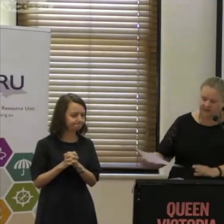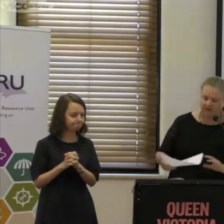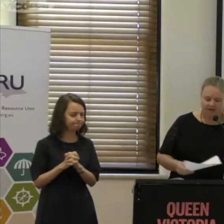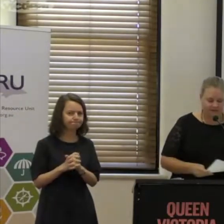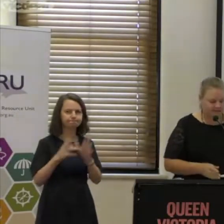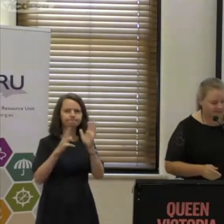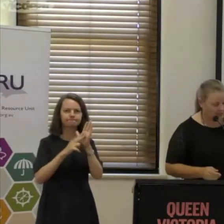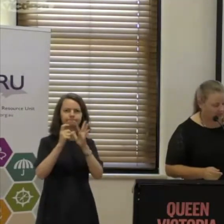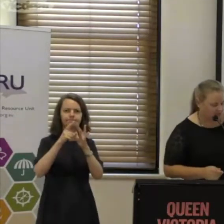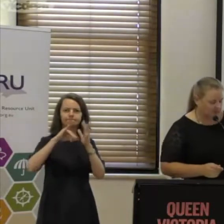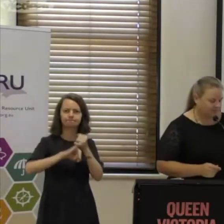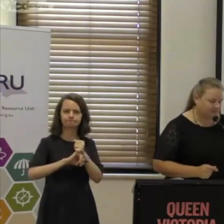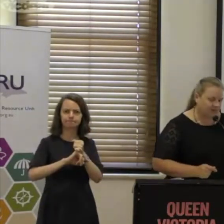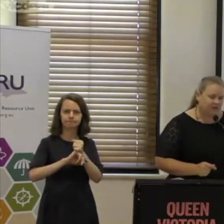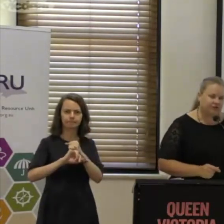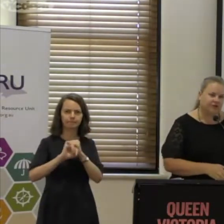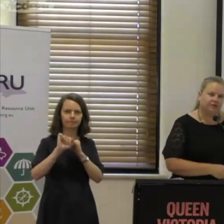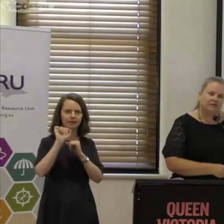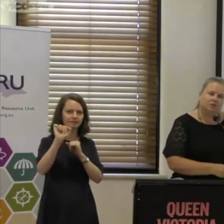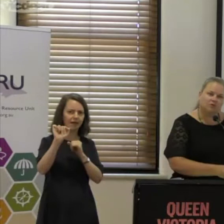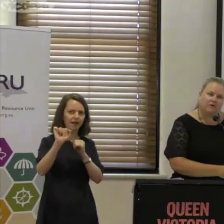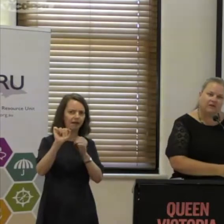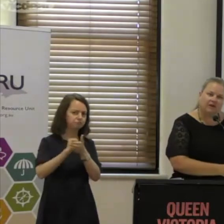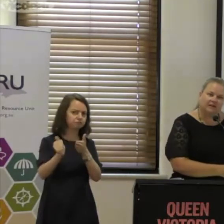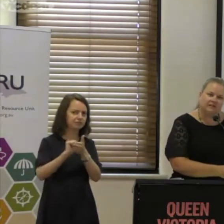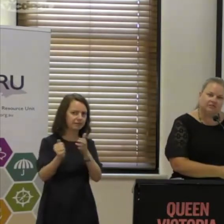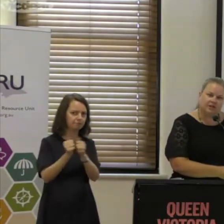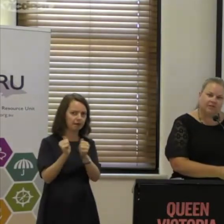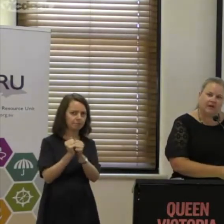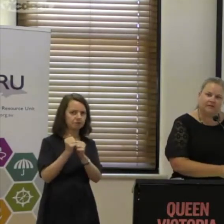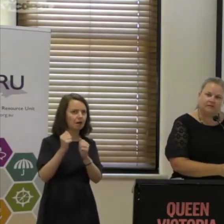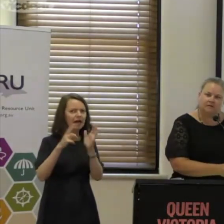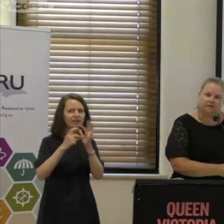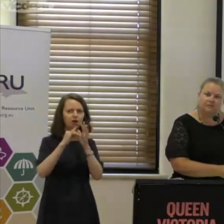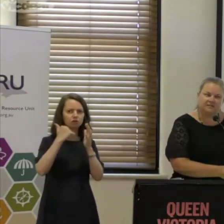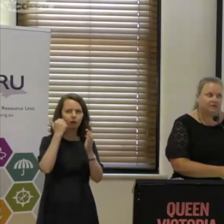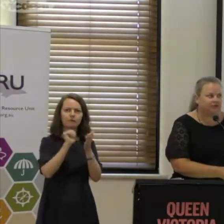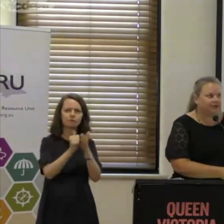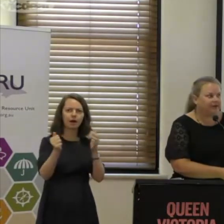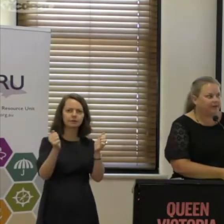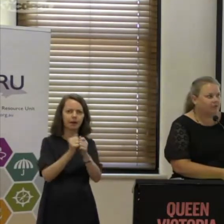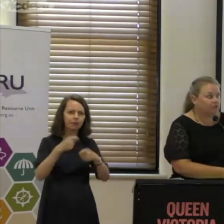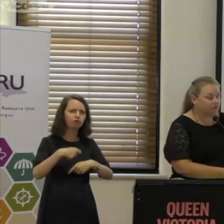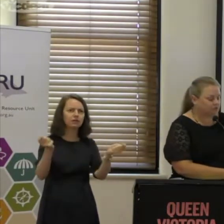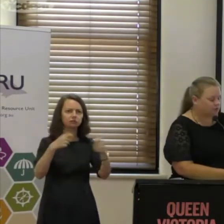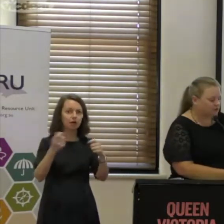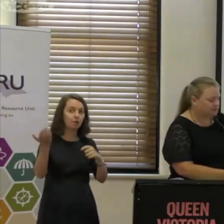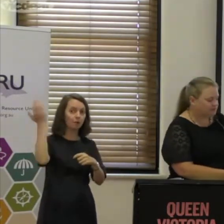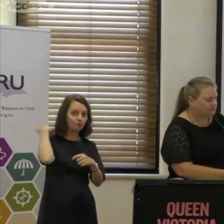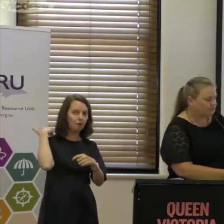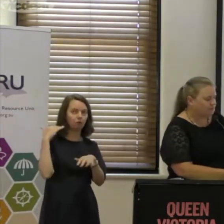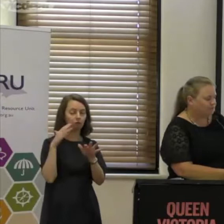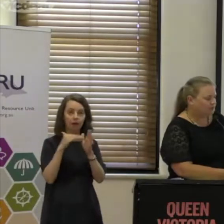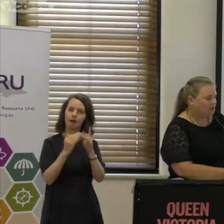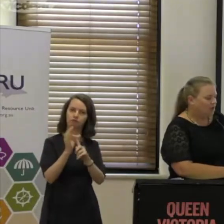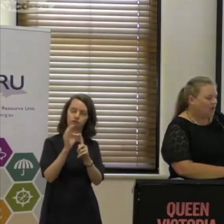in the NDIS literature, because there's more and more NDIS literature coming out, there's better literature now than there was during the trial, that's for